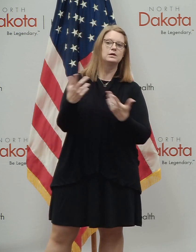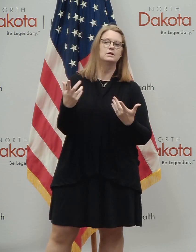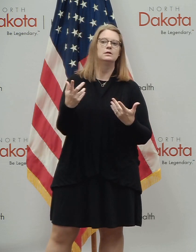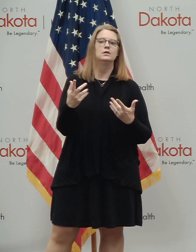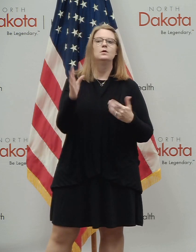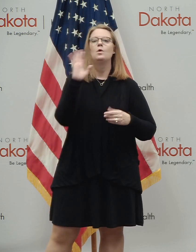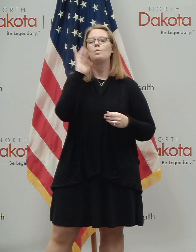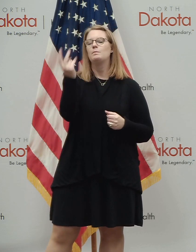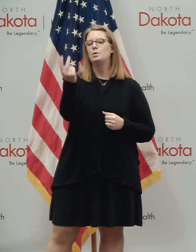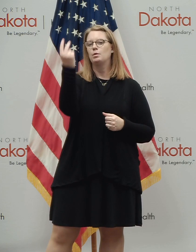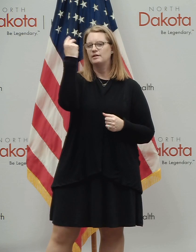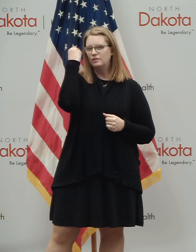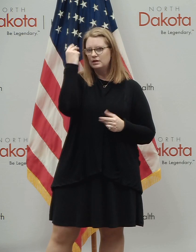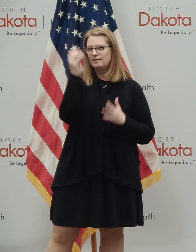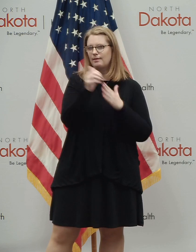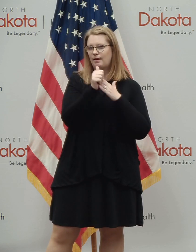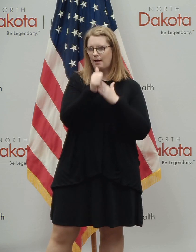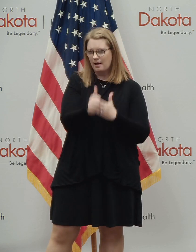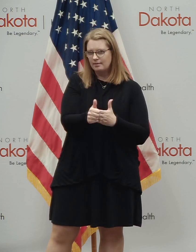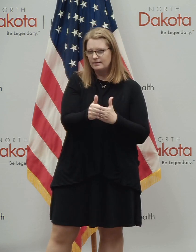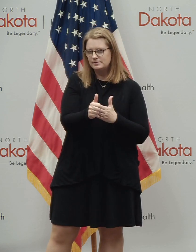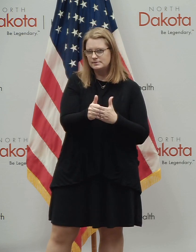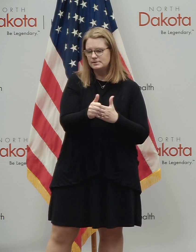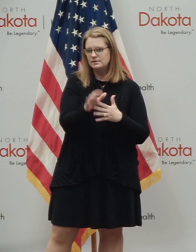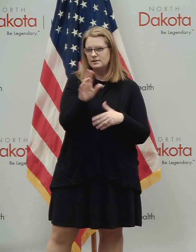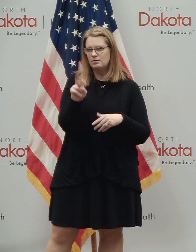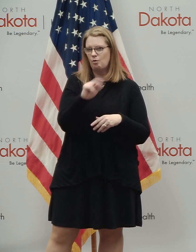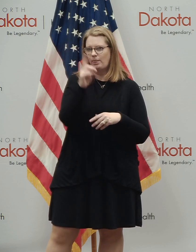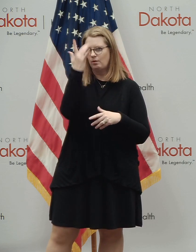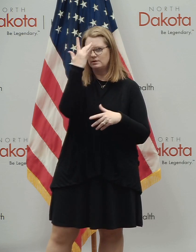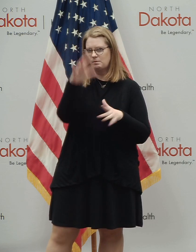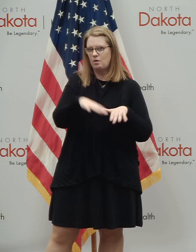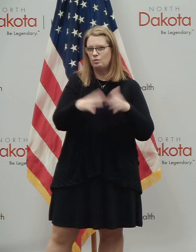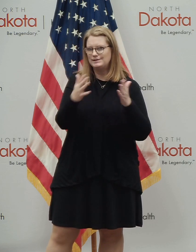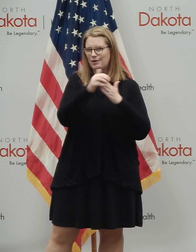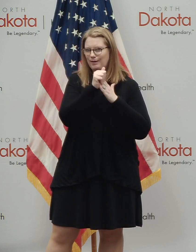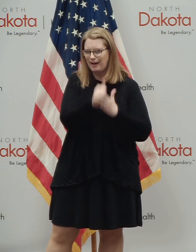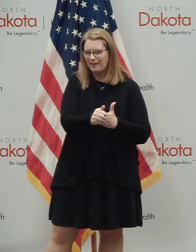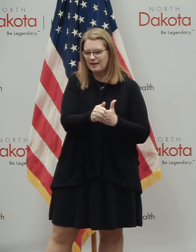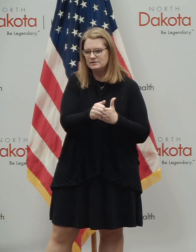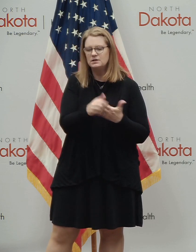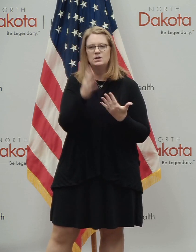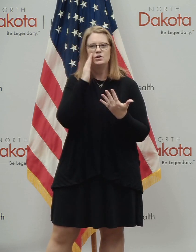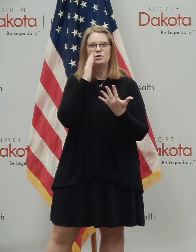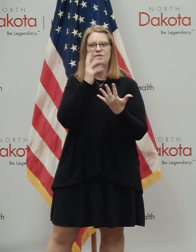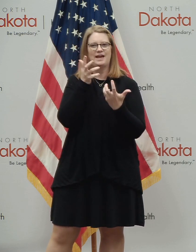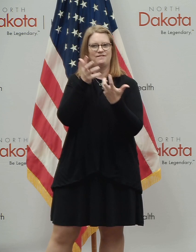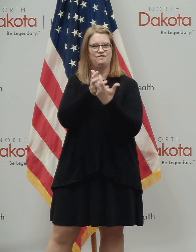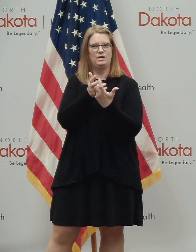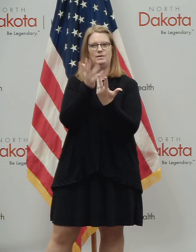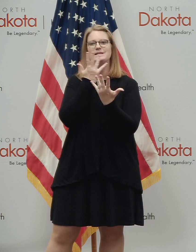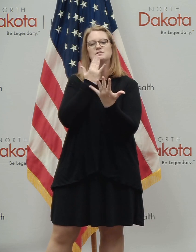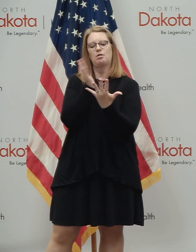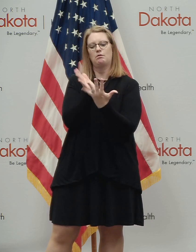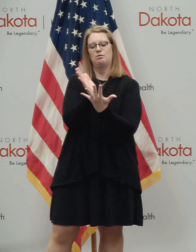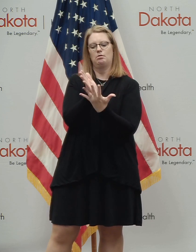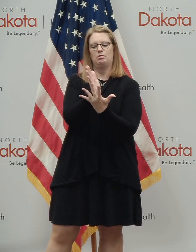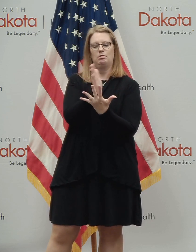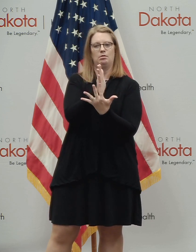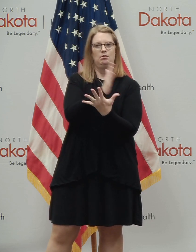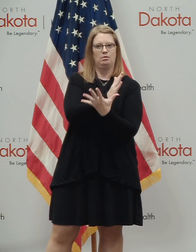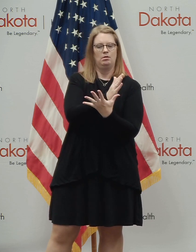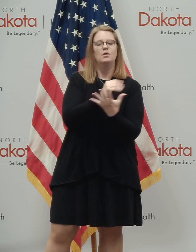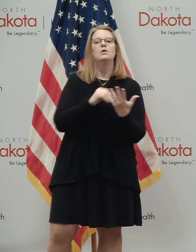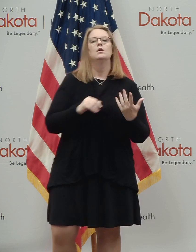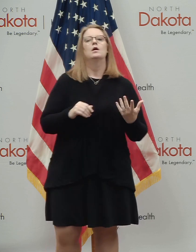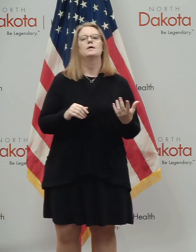the following week, we're going to be reviewing all the guidelines that go along with the the color levels because, again, we continue to learn things. One of the